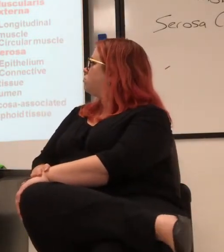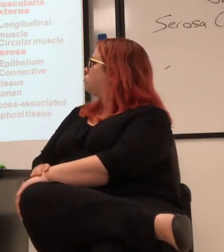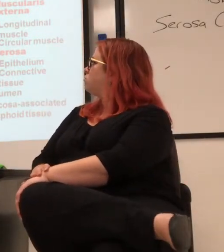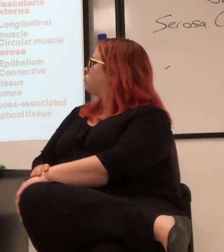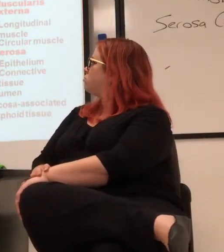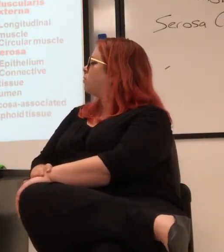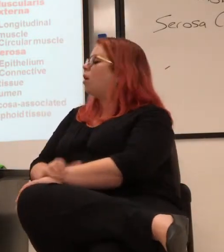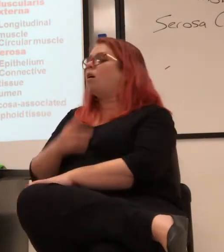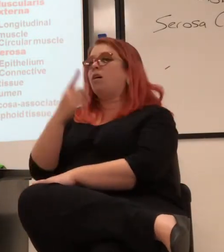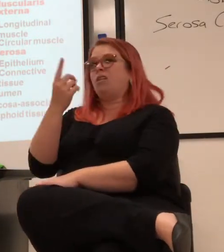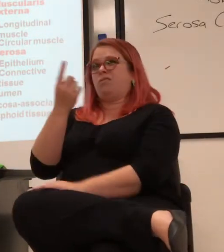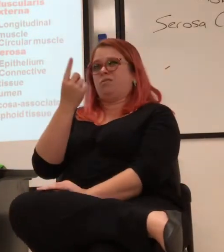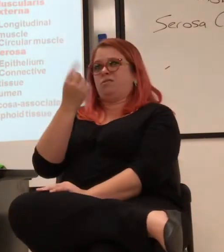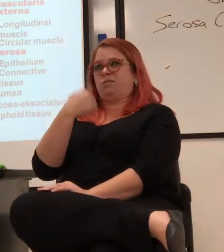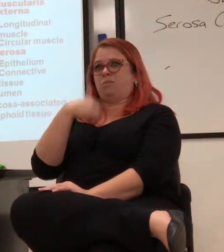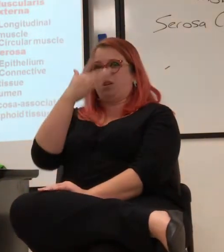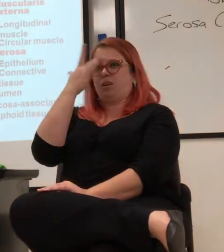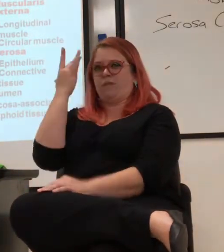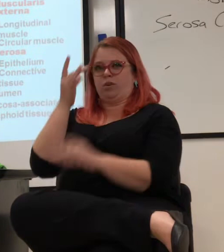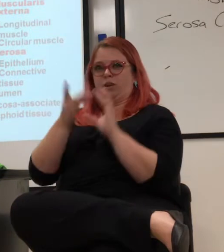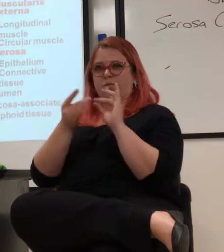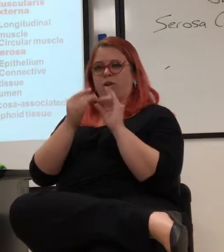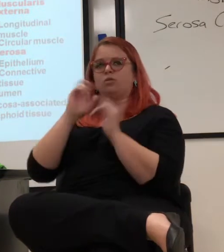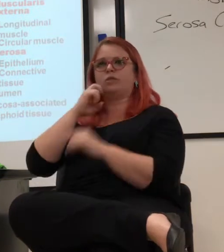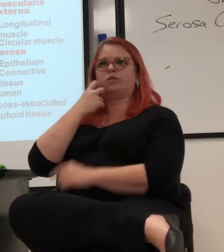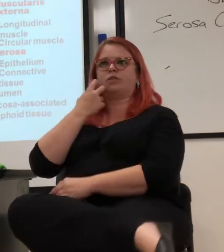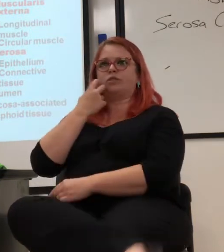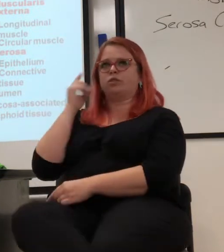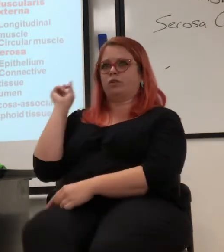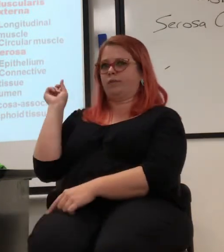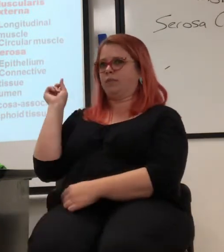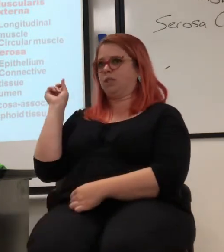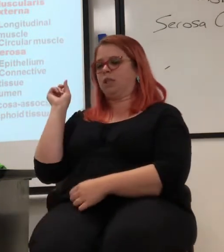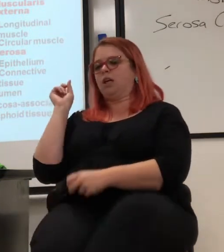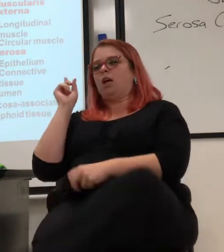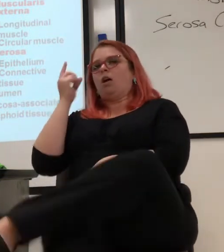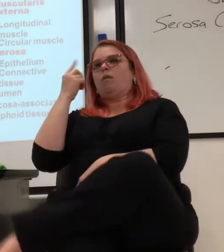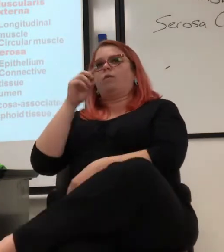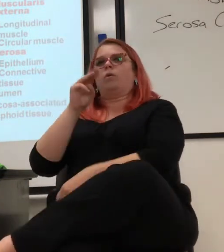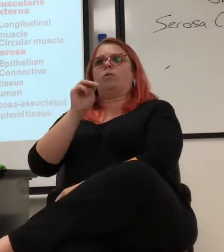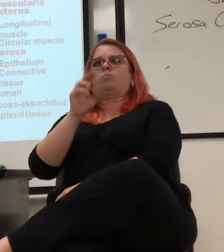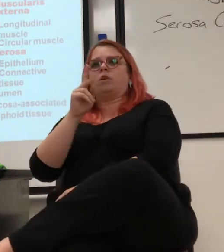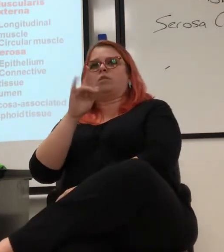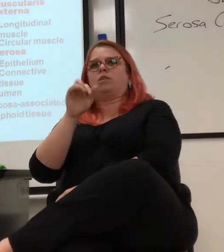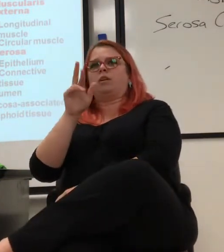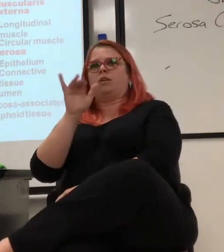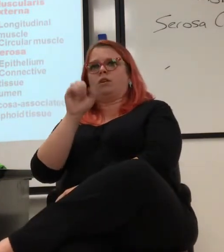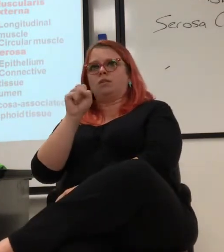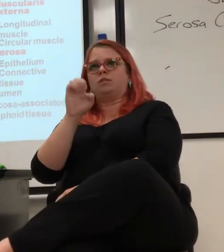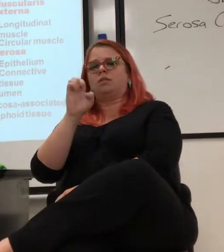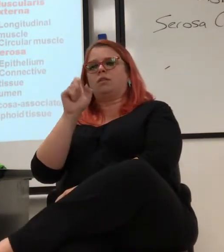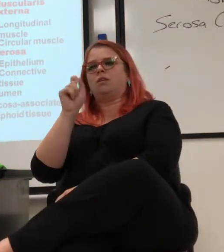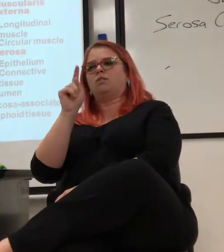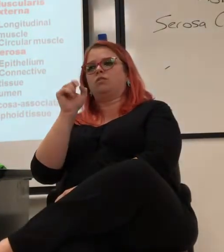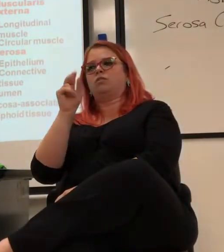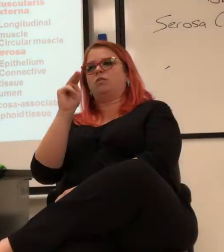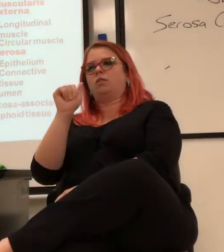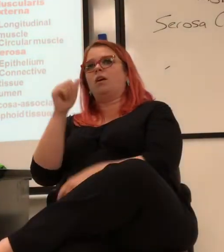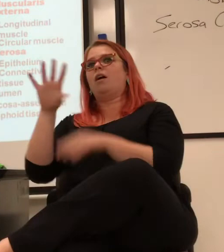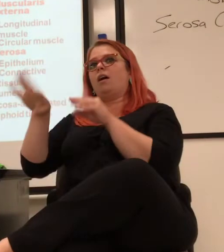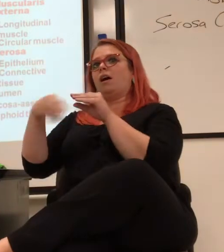Something I forgot to mention, these nerves here. For muscularis externa, add myenteric plexus. I want you